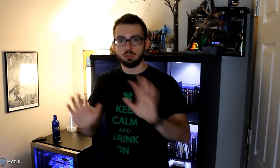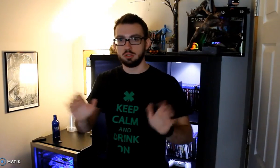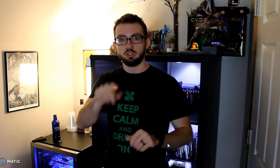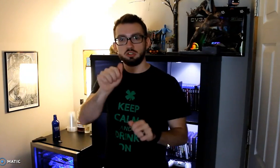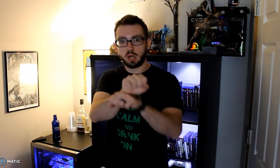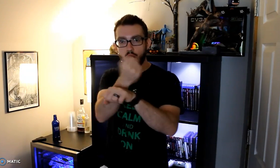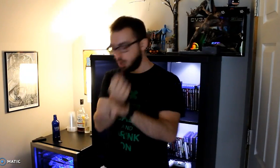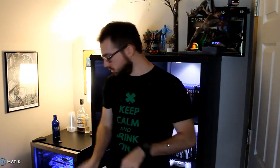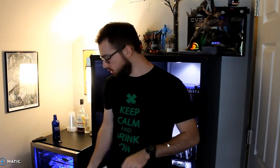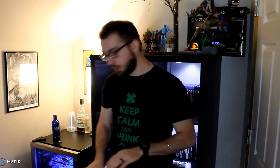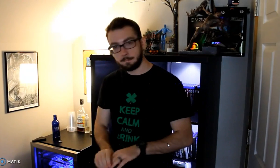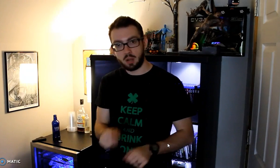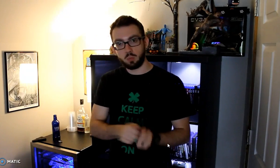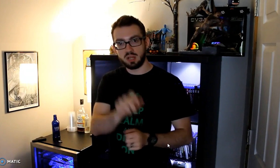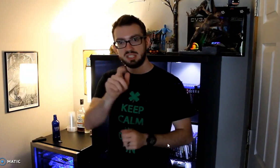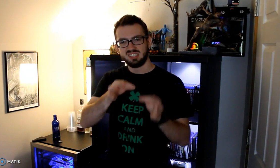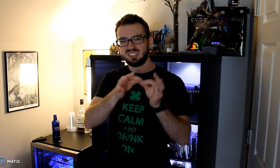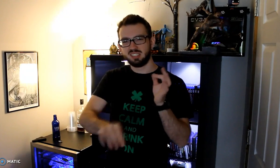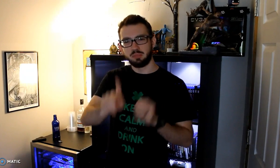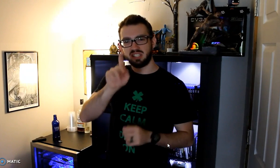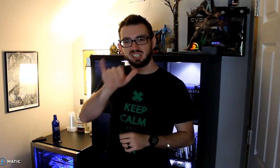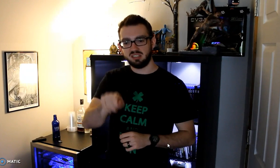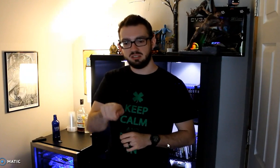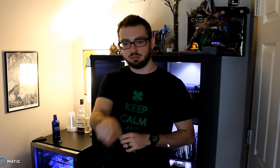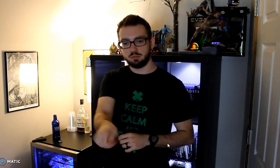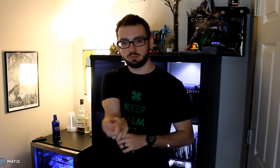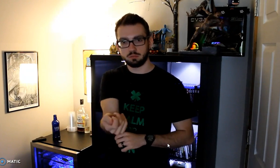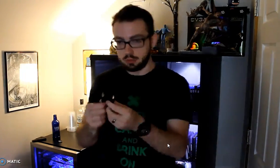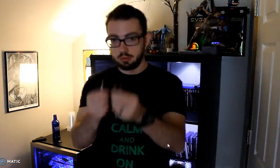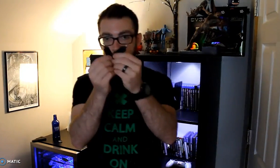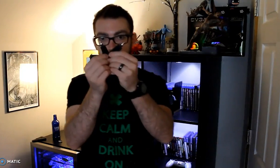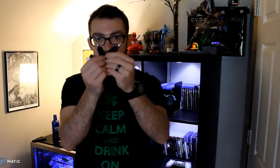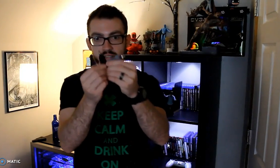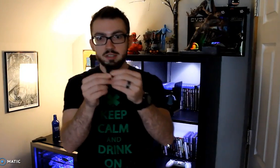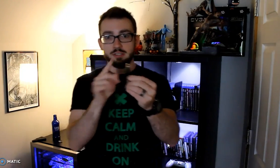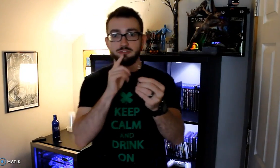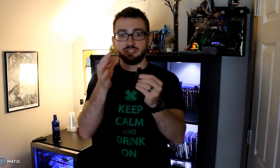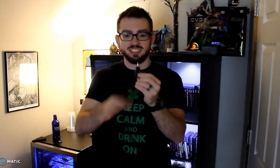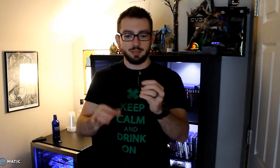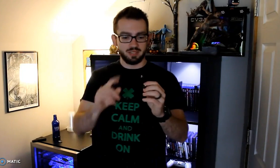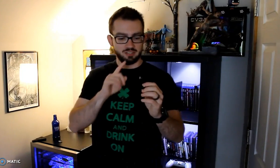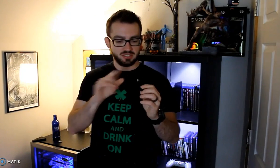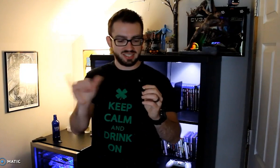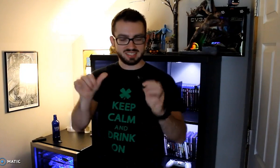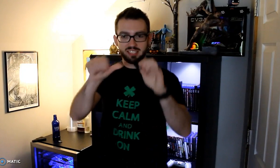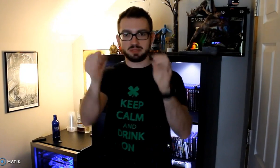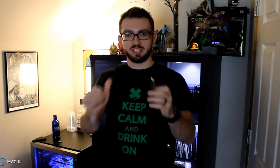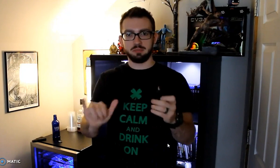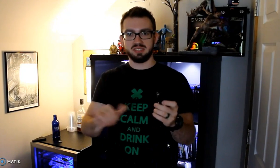safe for them. It's a simple key lock I'll show you right here.